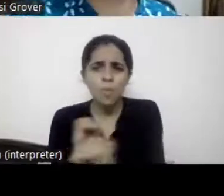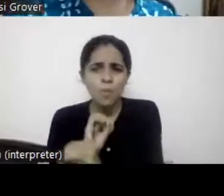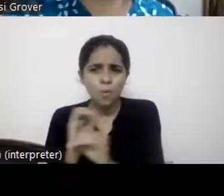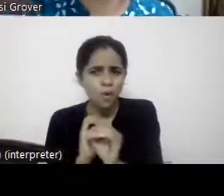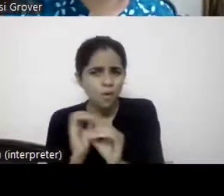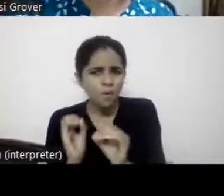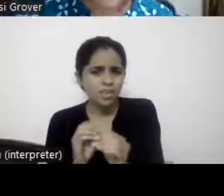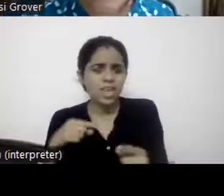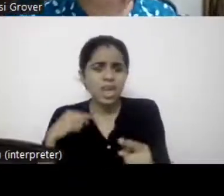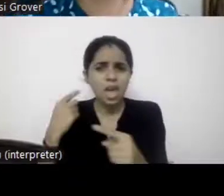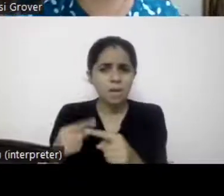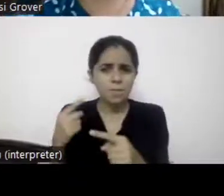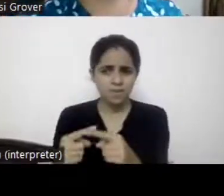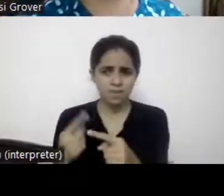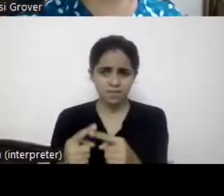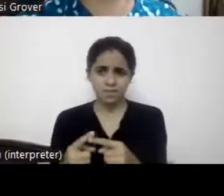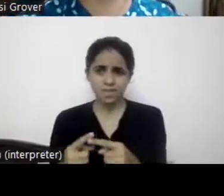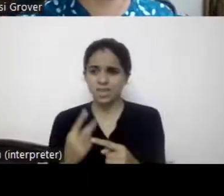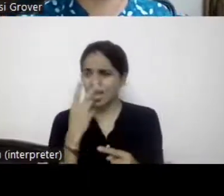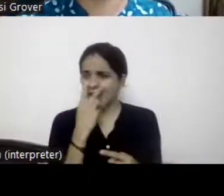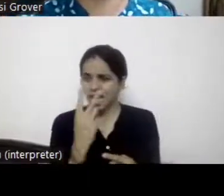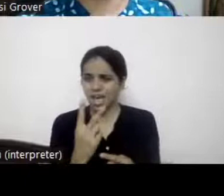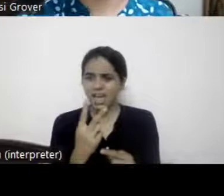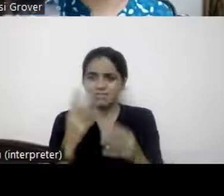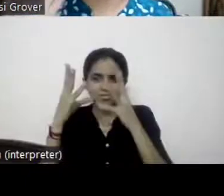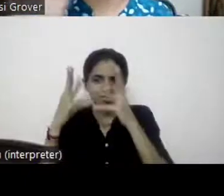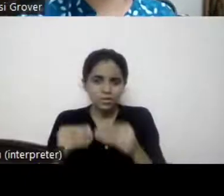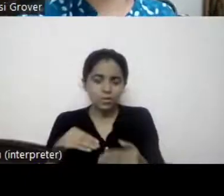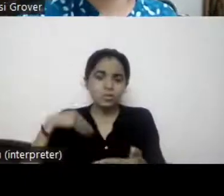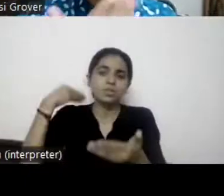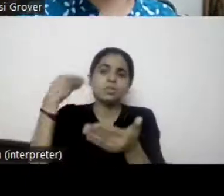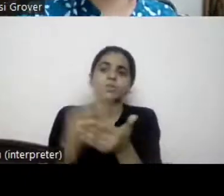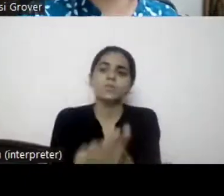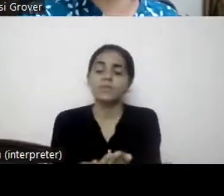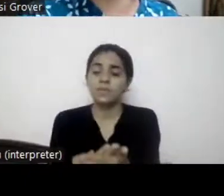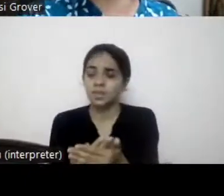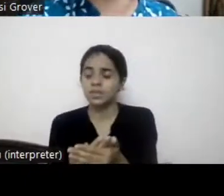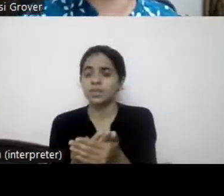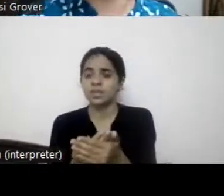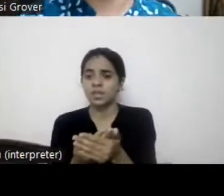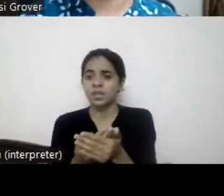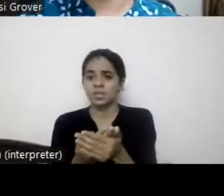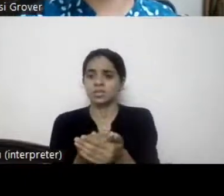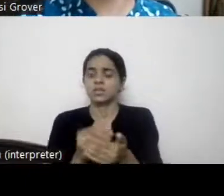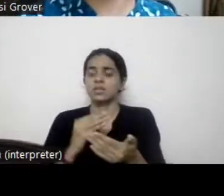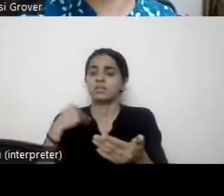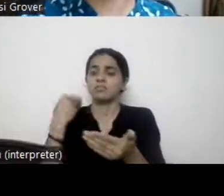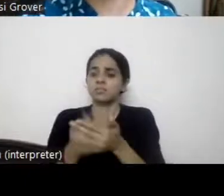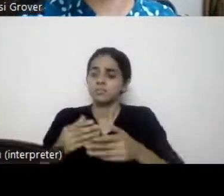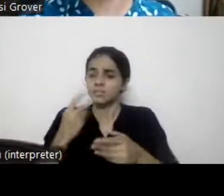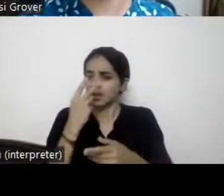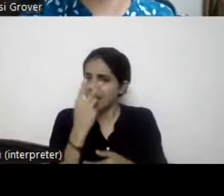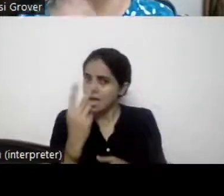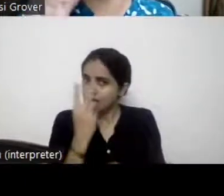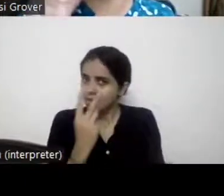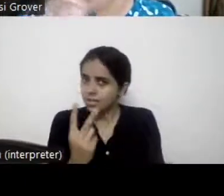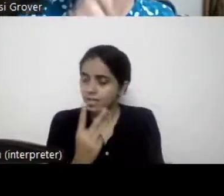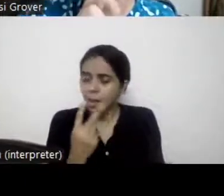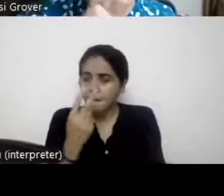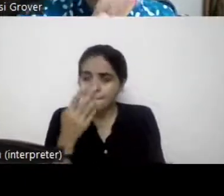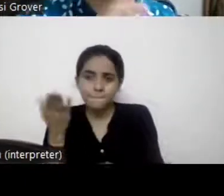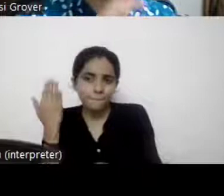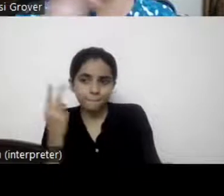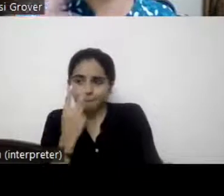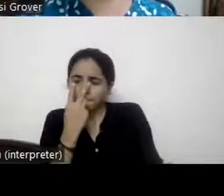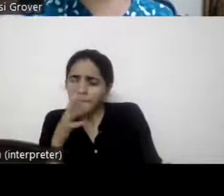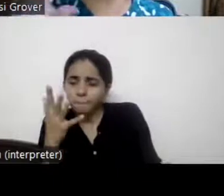would happen after the eyesight is cured. So this is something that you would see in Chip of Theseus. This